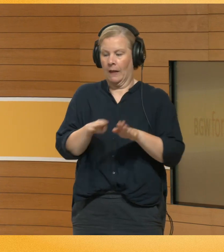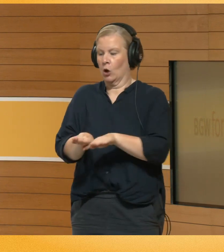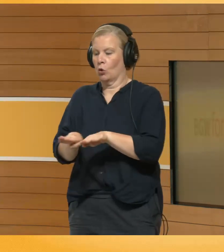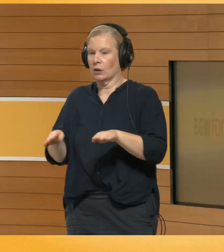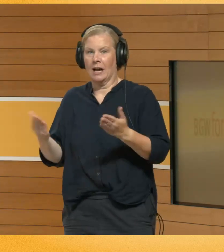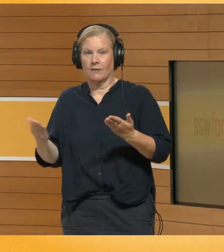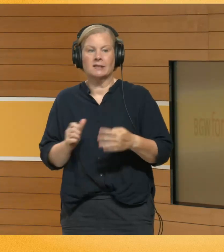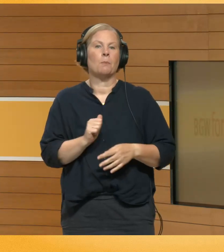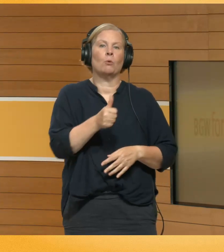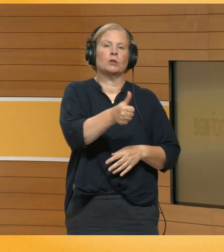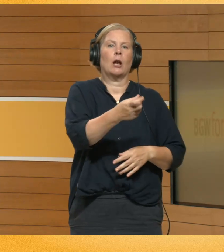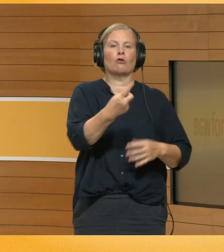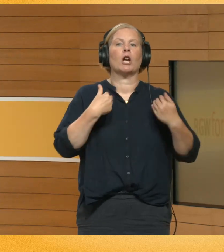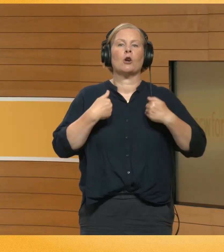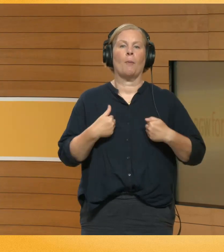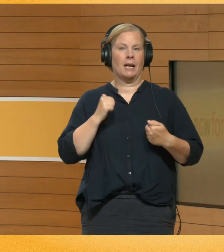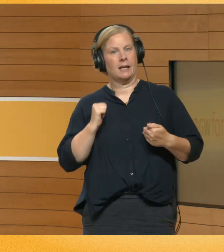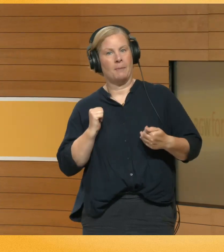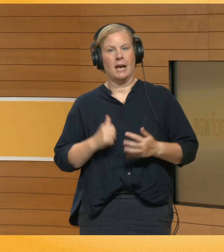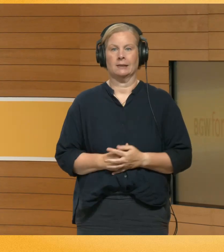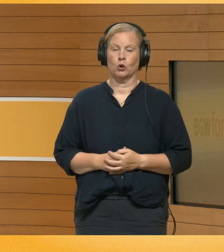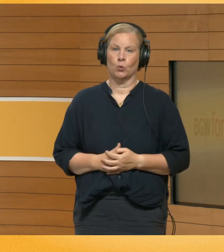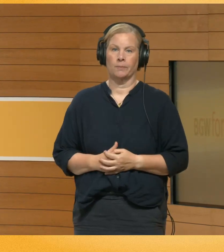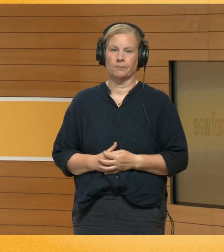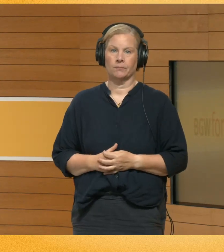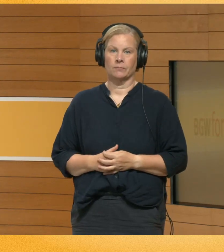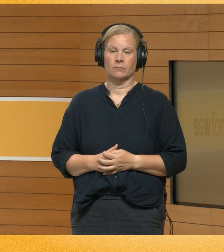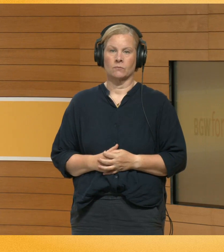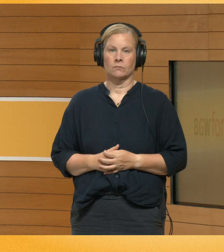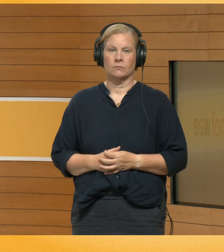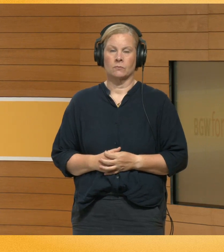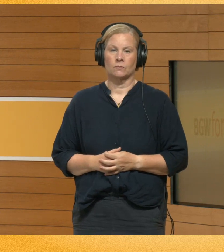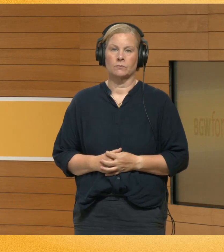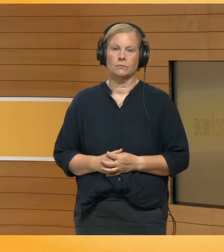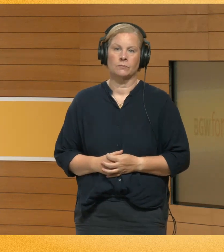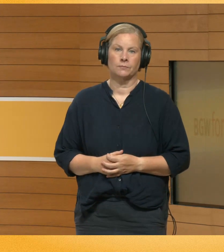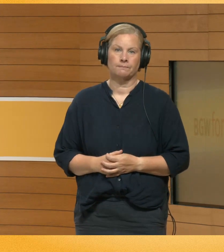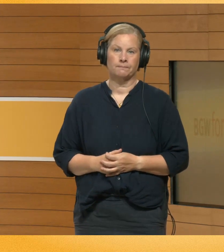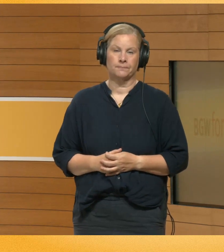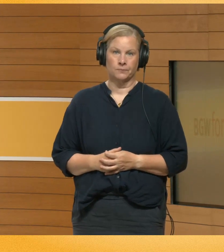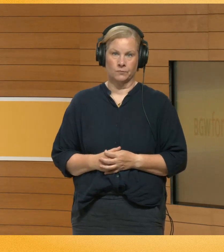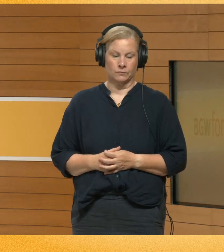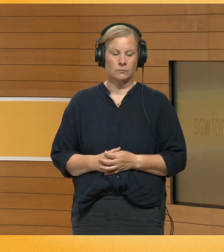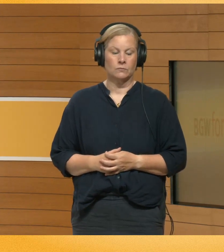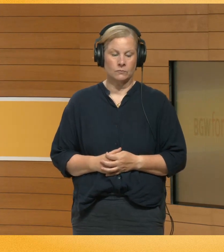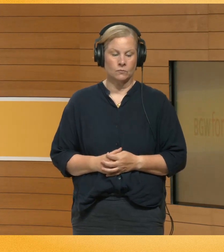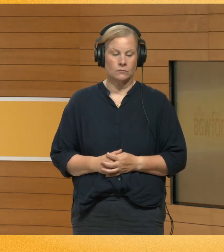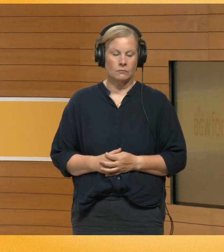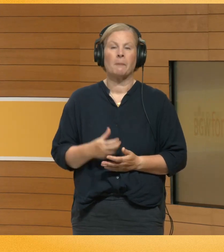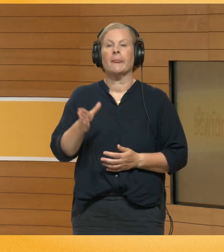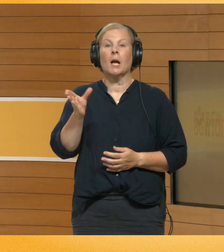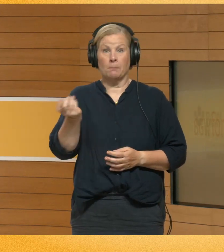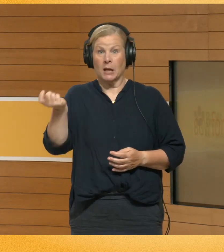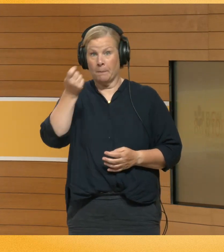them, we mostly assess the physical load